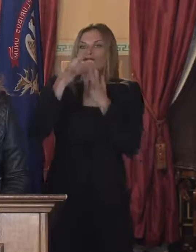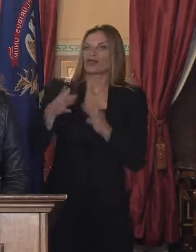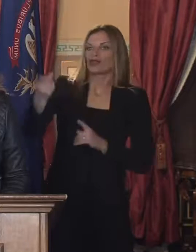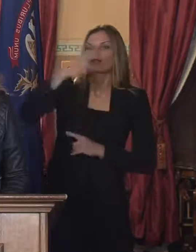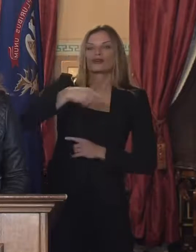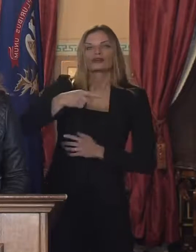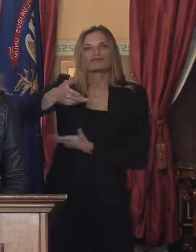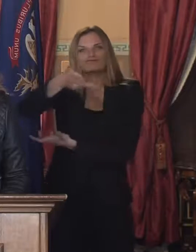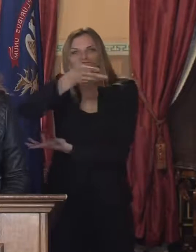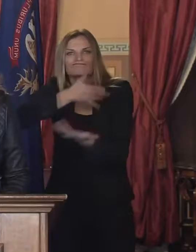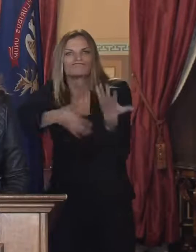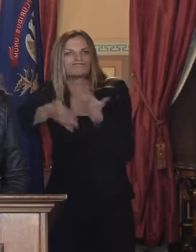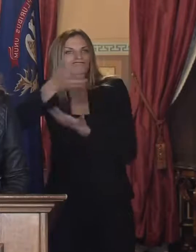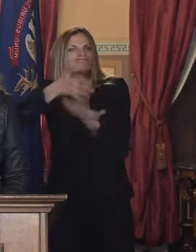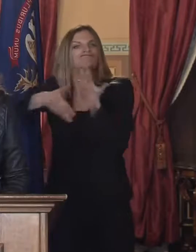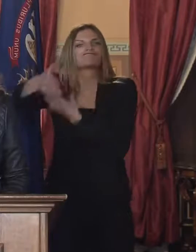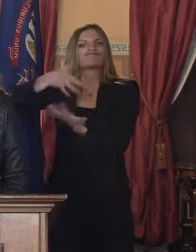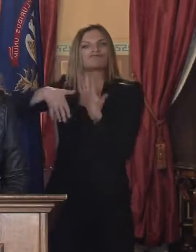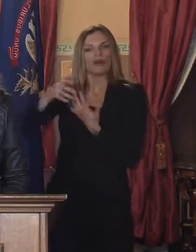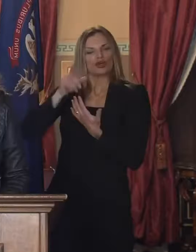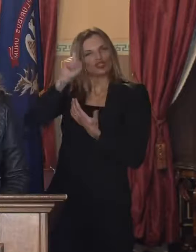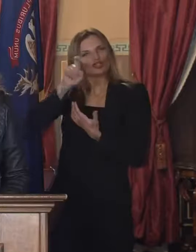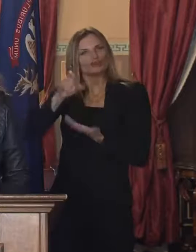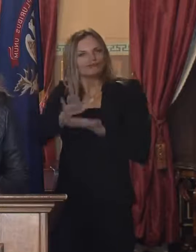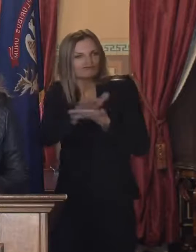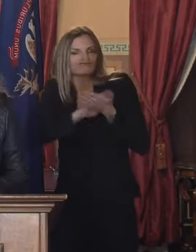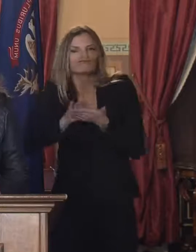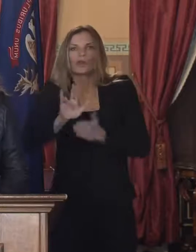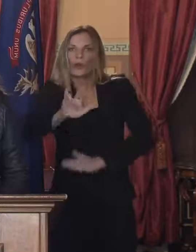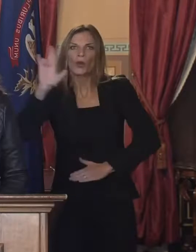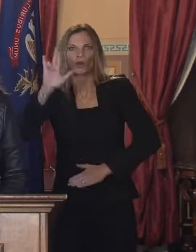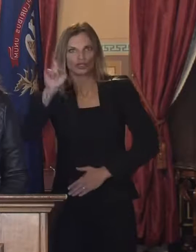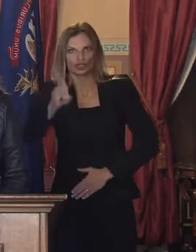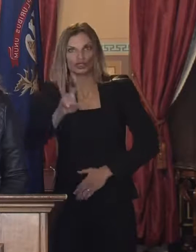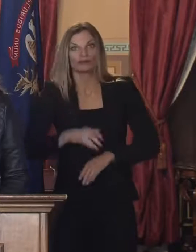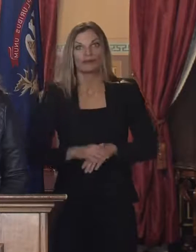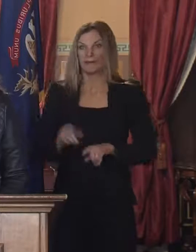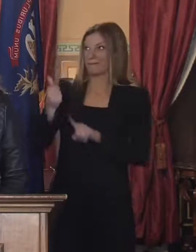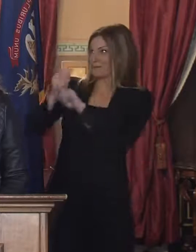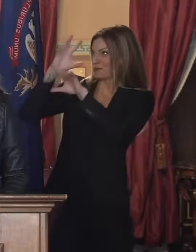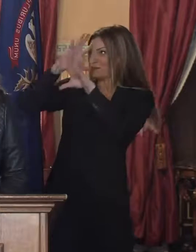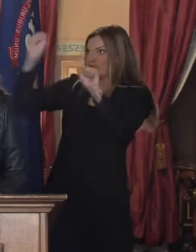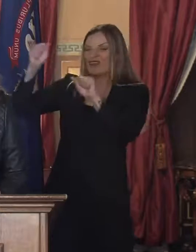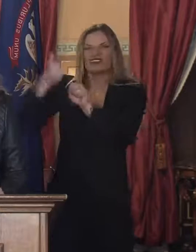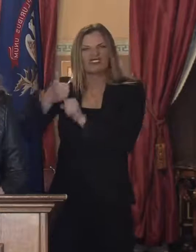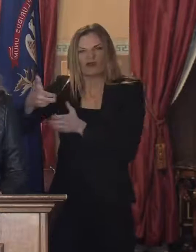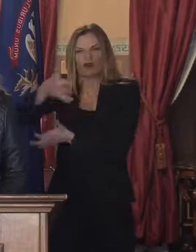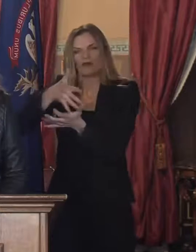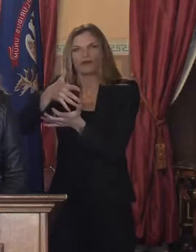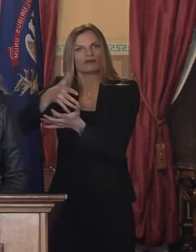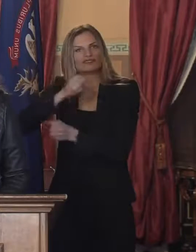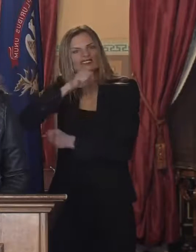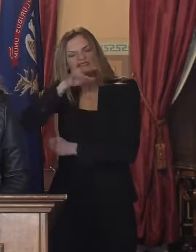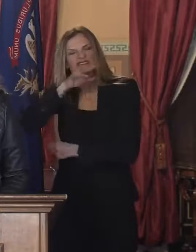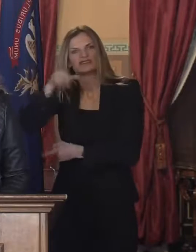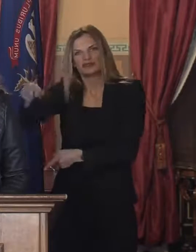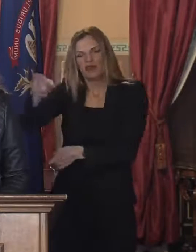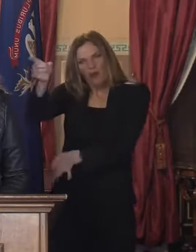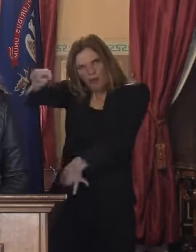or fraternize with domestic terrorists, they legitimize their actions, and they are